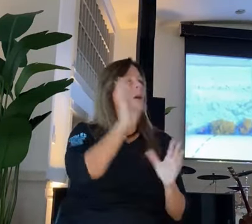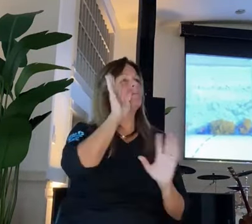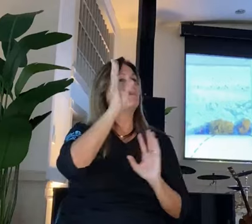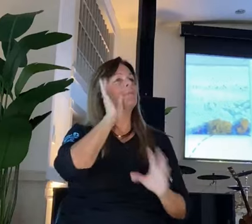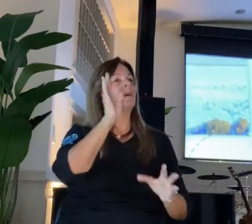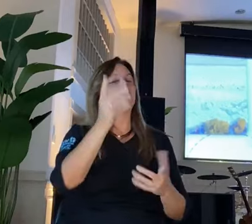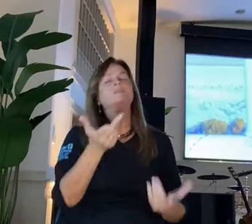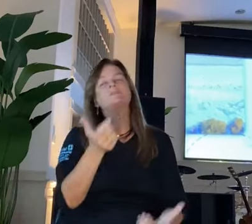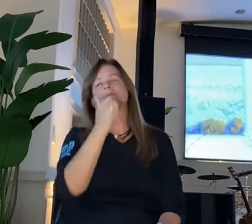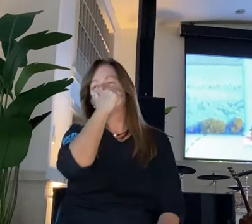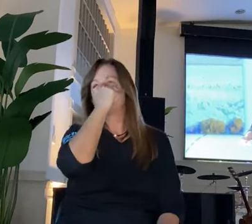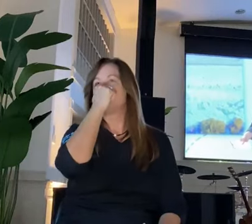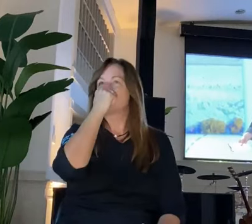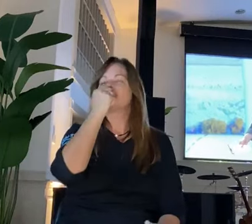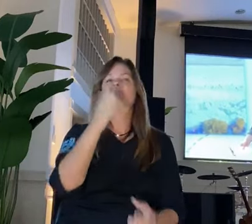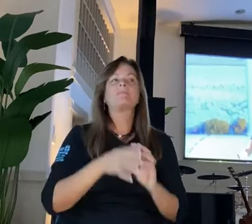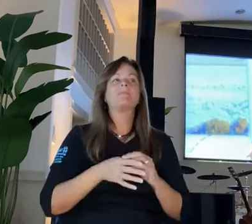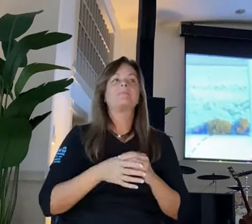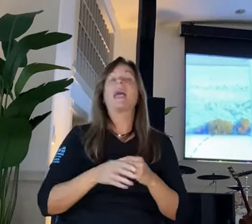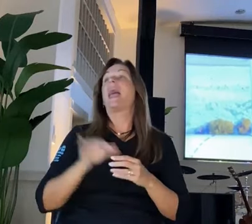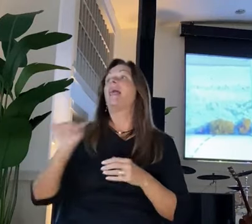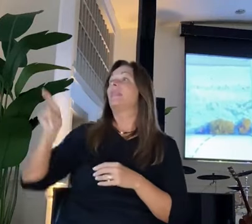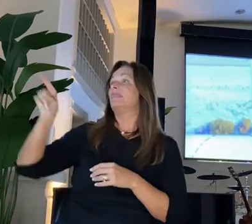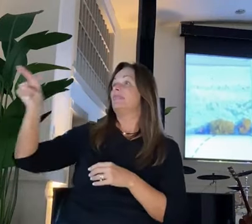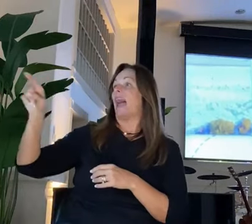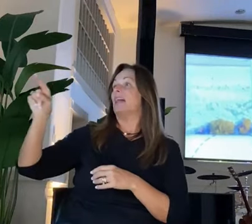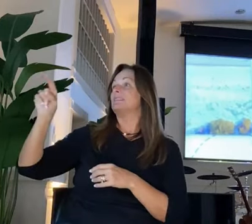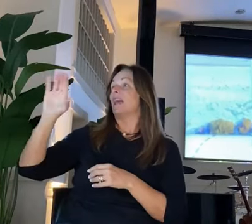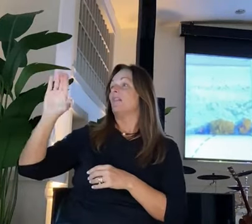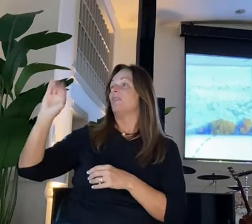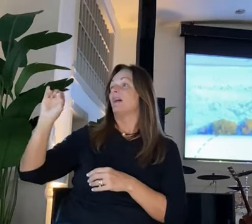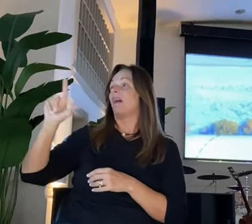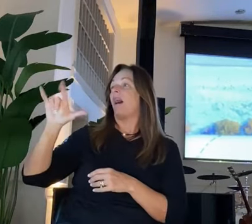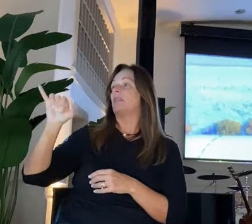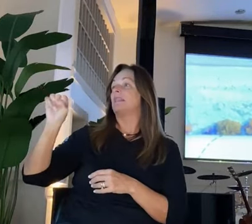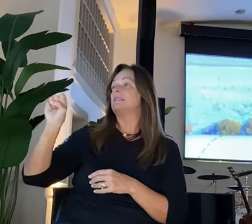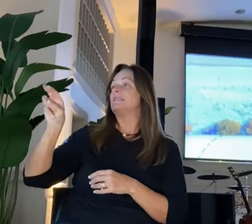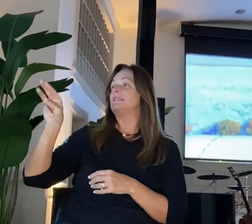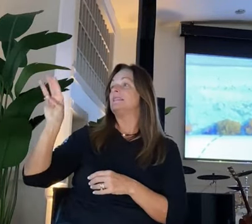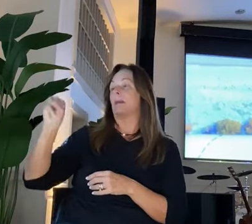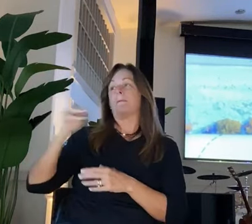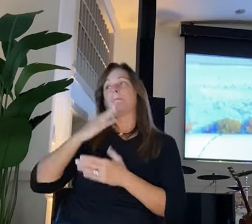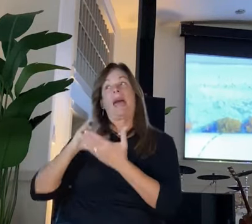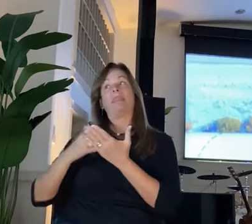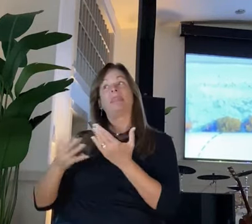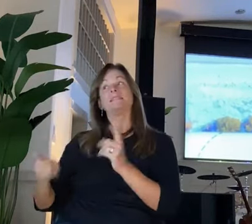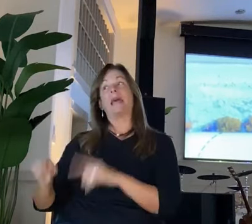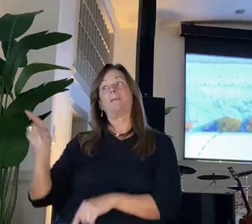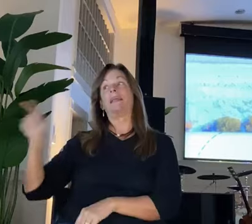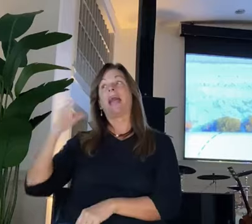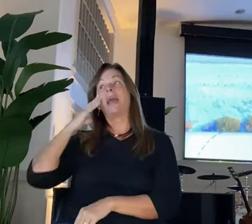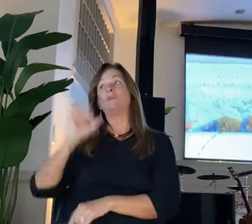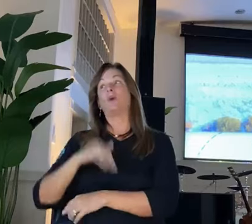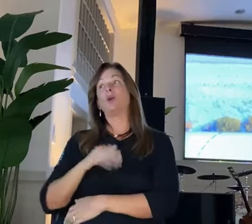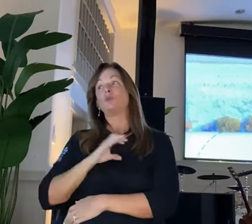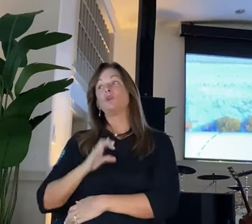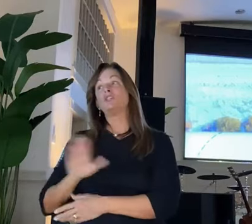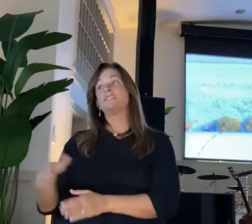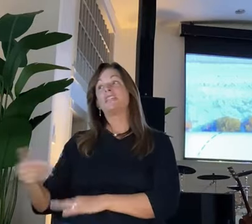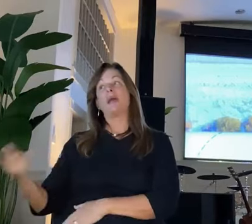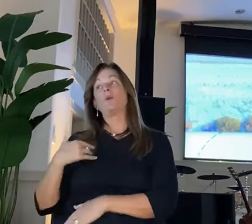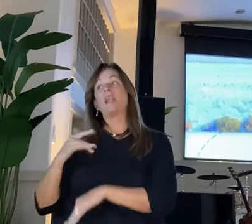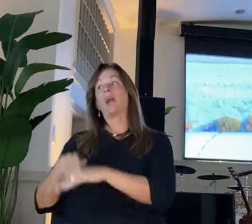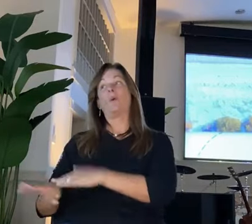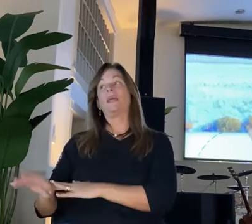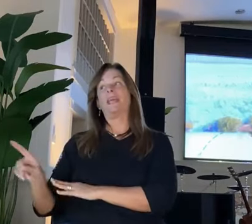I mean, not exaggerating. You know, like, that's the Colosseum. Okay, there's Rome, it's the Colosseum. Bad things happen there. Christians die, so